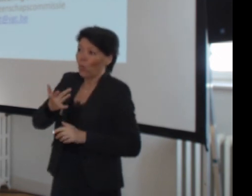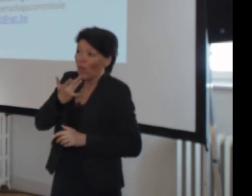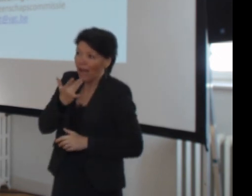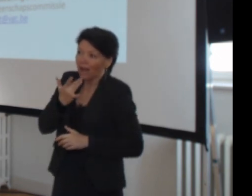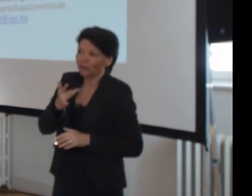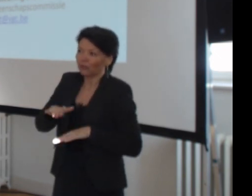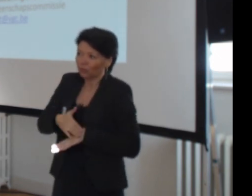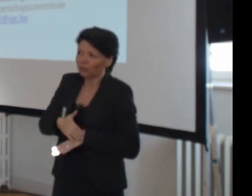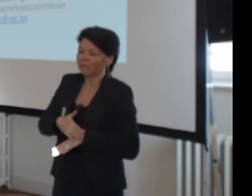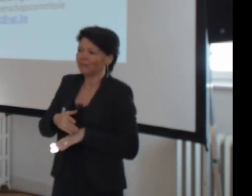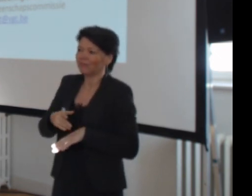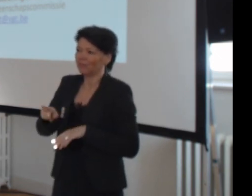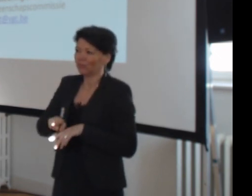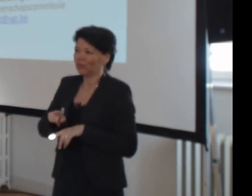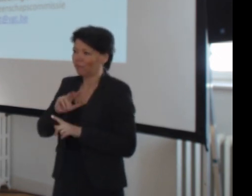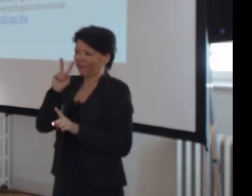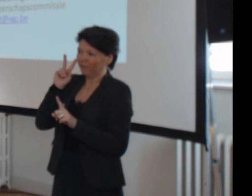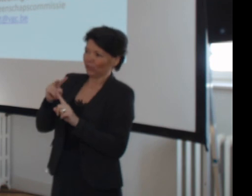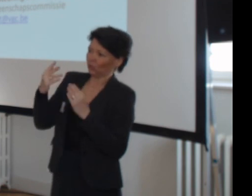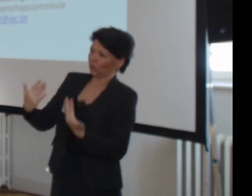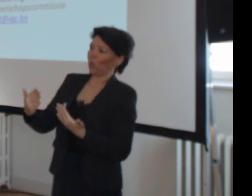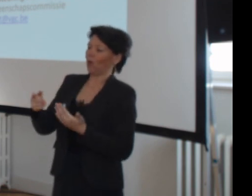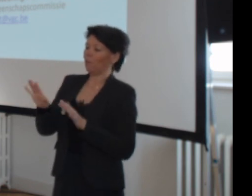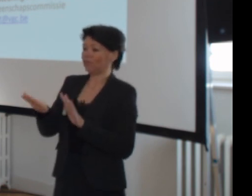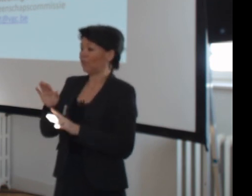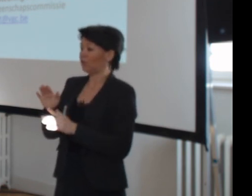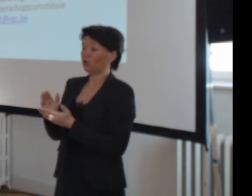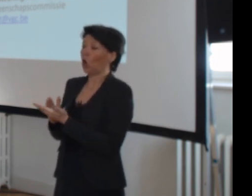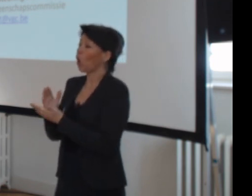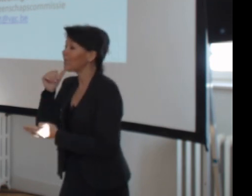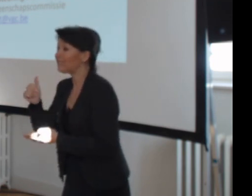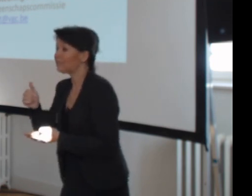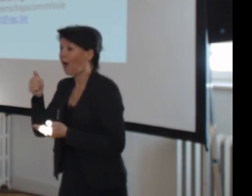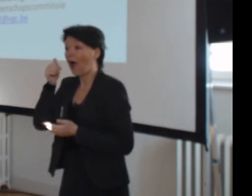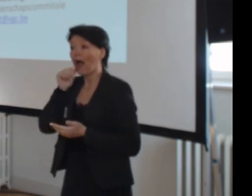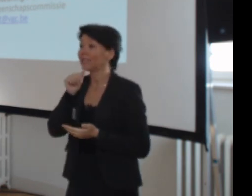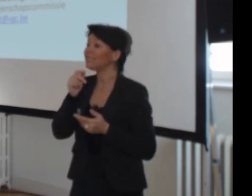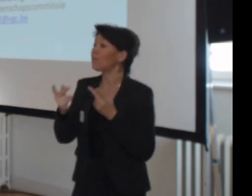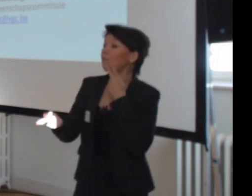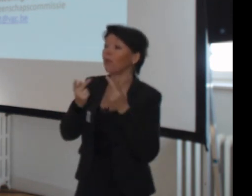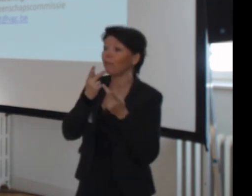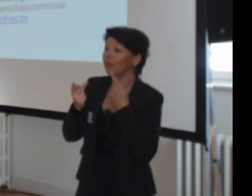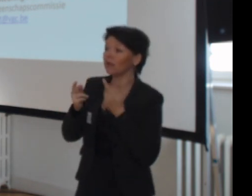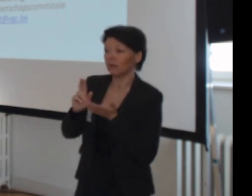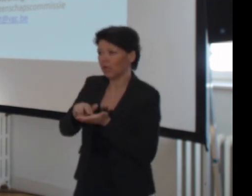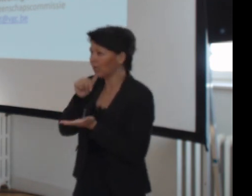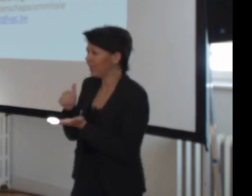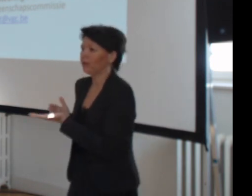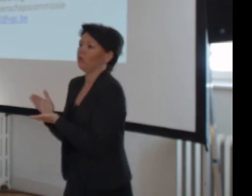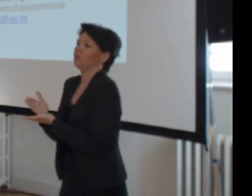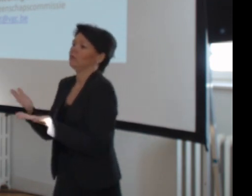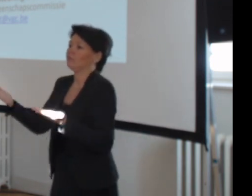spirit, and maybe we don't succeed, but if we don't try, we certainly won't succeed.